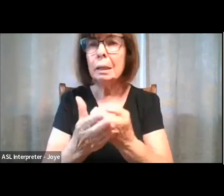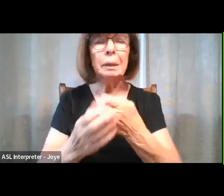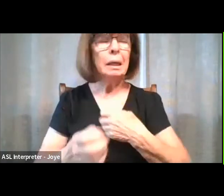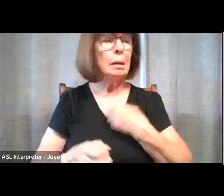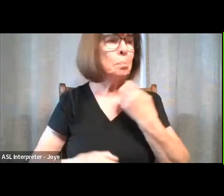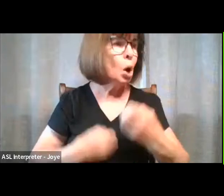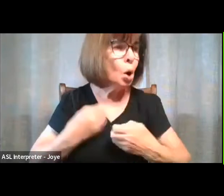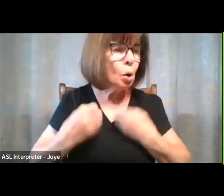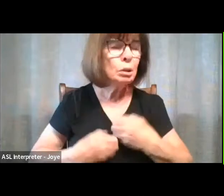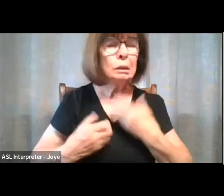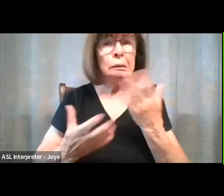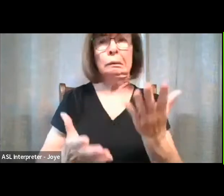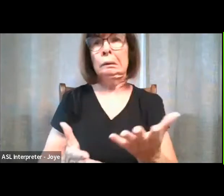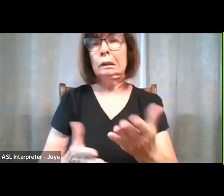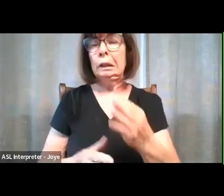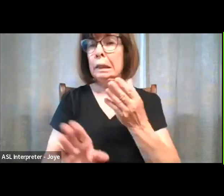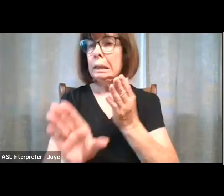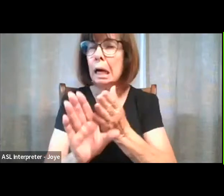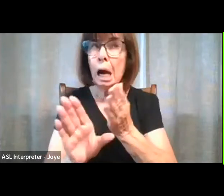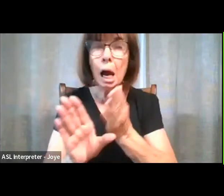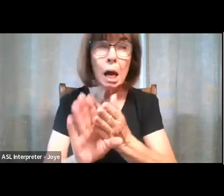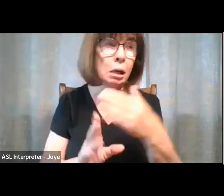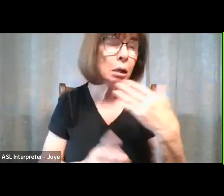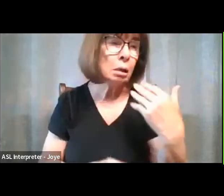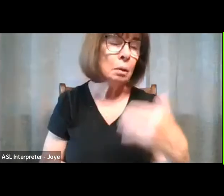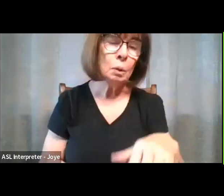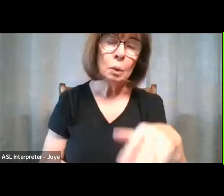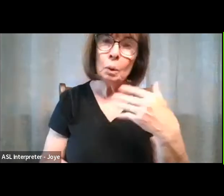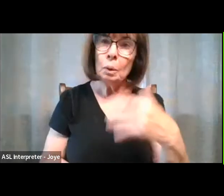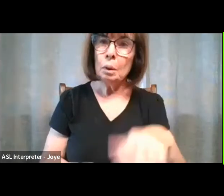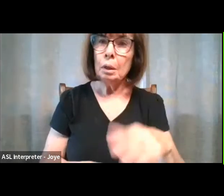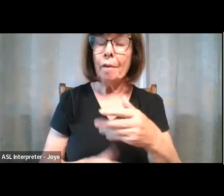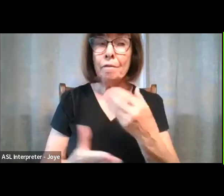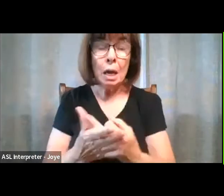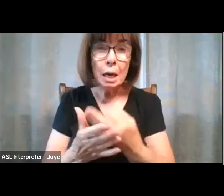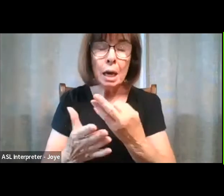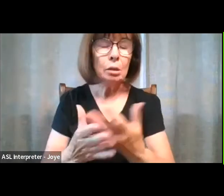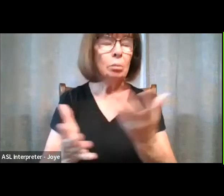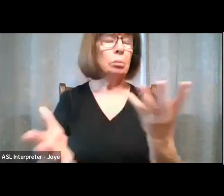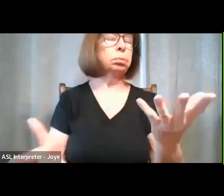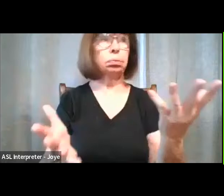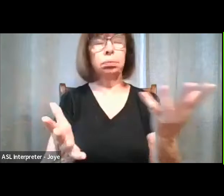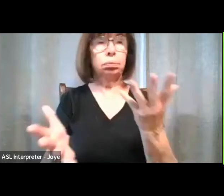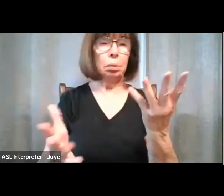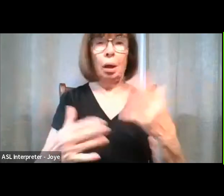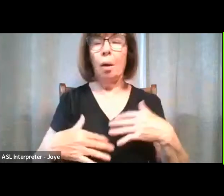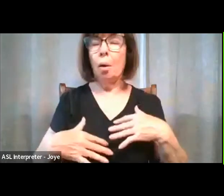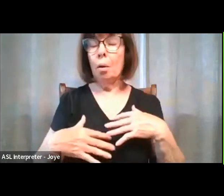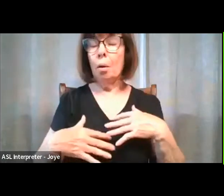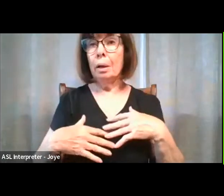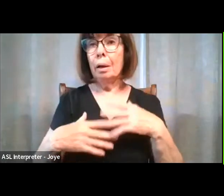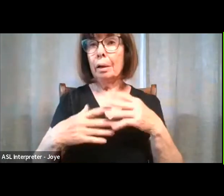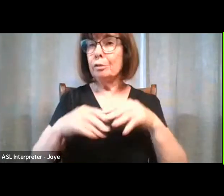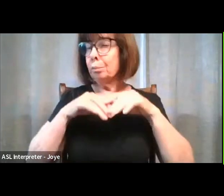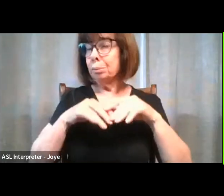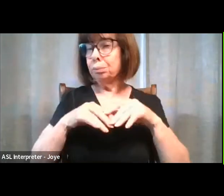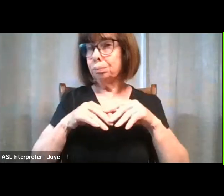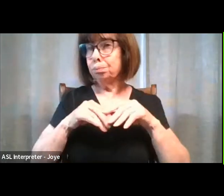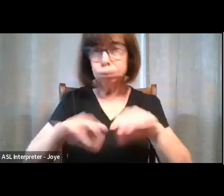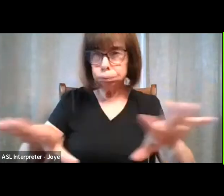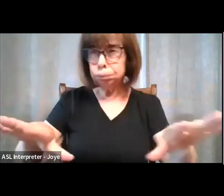emotionally, you know, psychologically, they're, you know, financially, it's just rampant. And see,